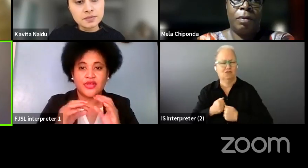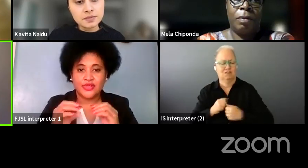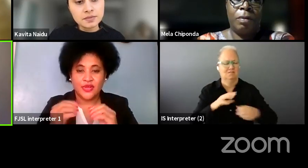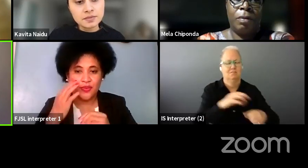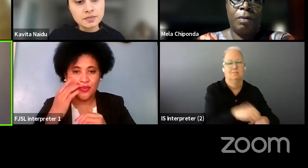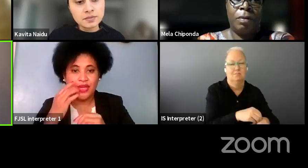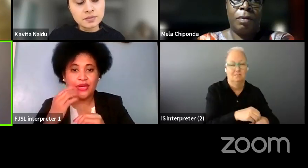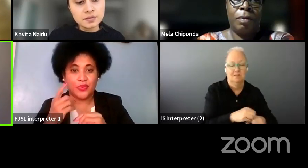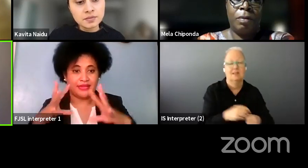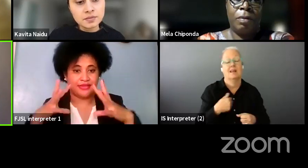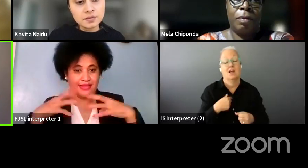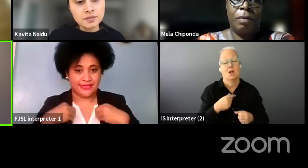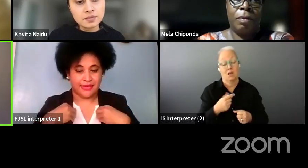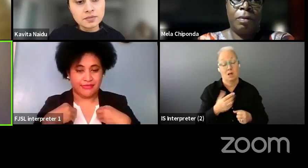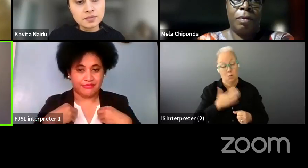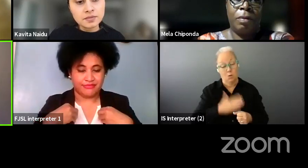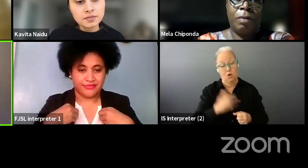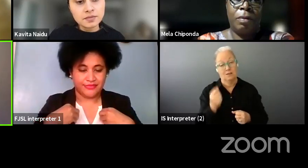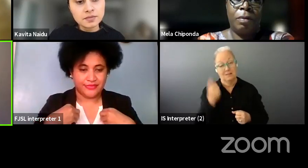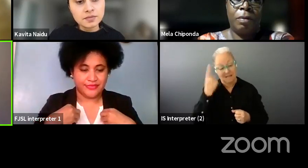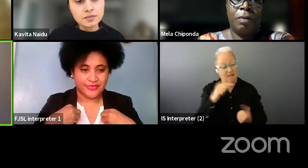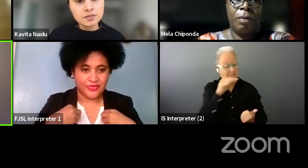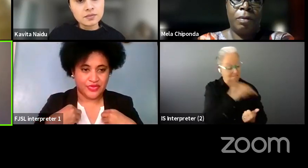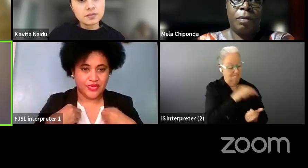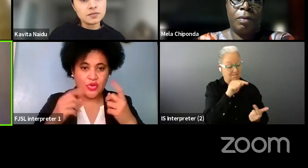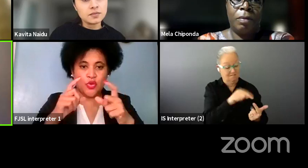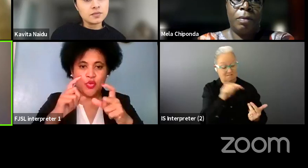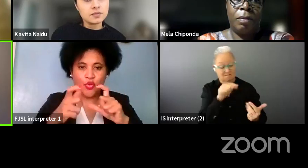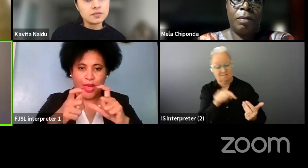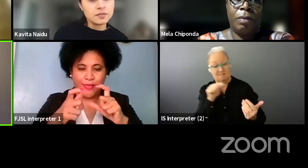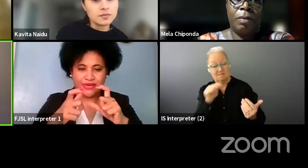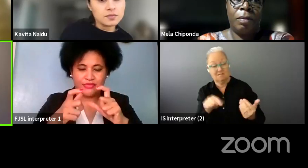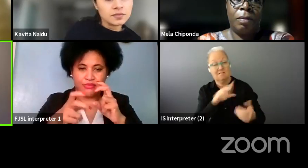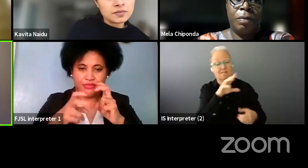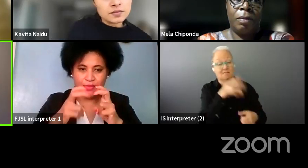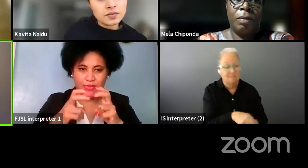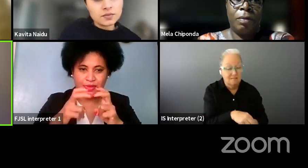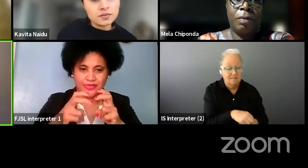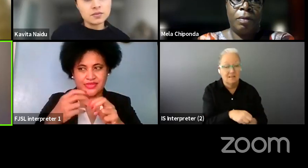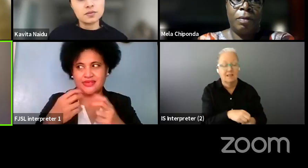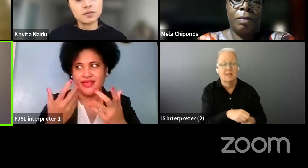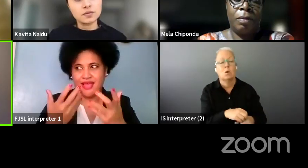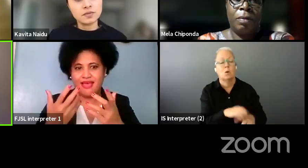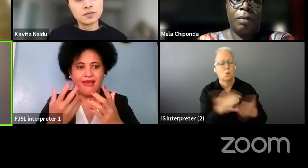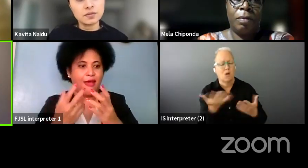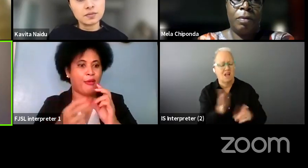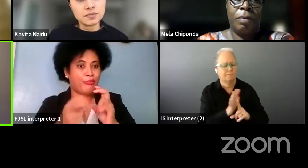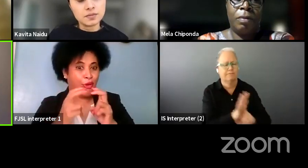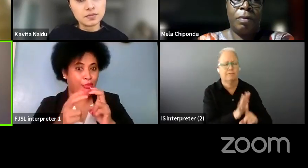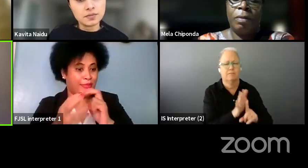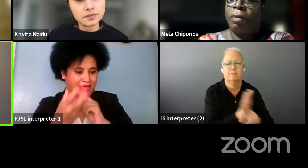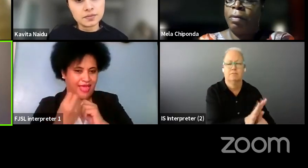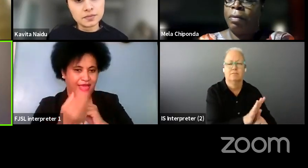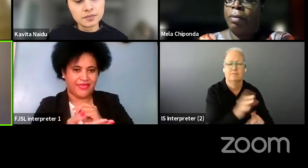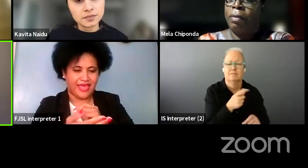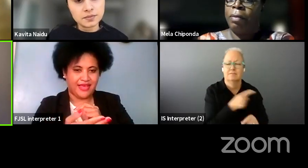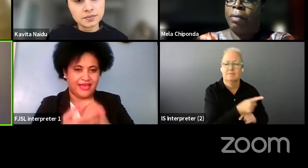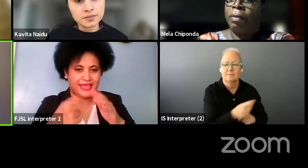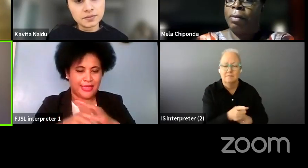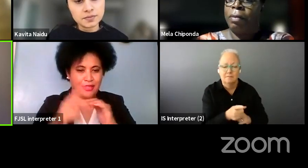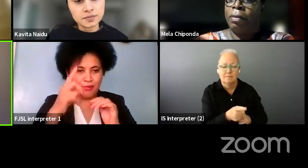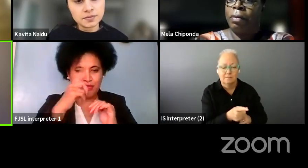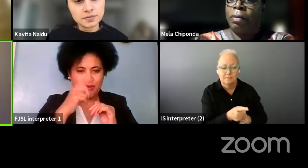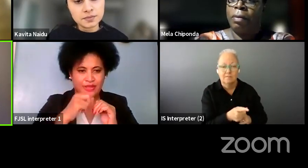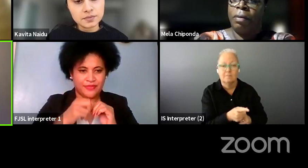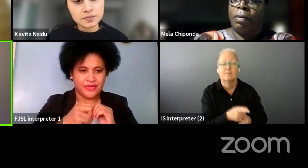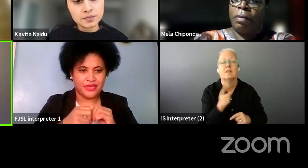that our climate crisis has its roots in the exploitation of enslaved people, then we can see that you know, the global